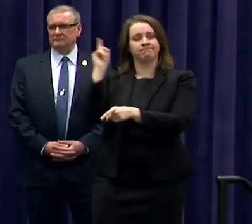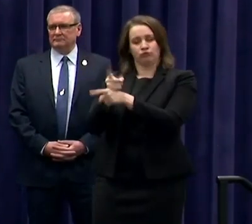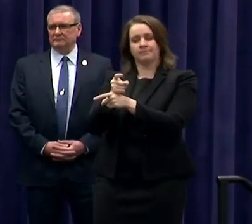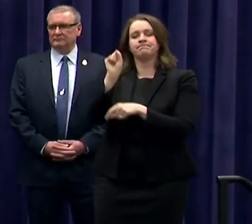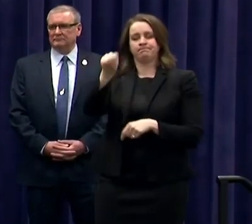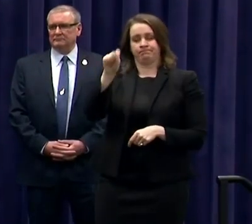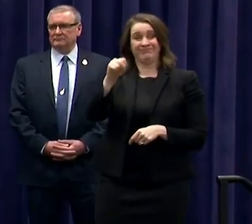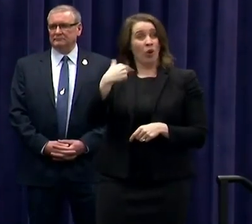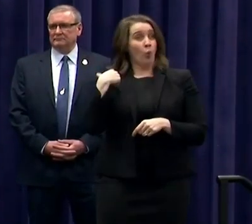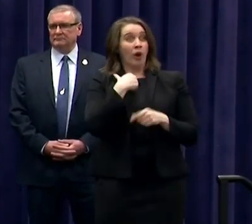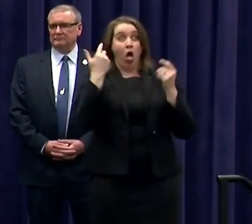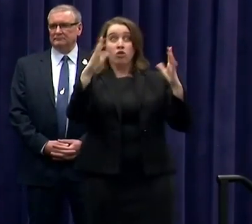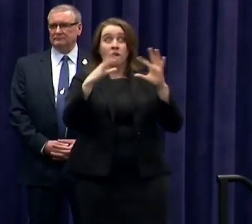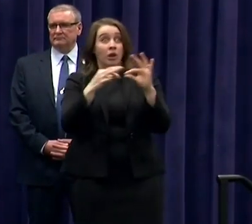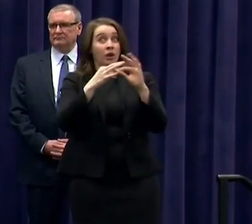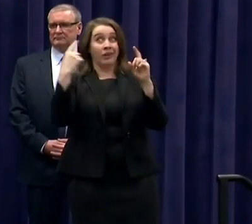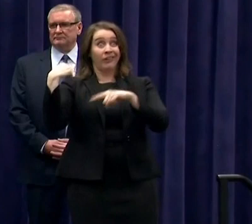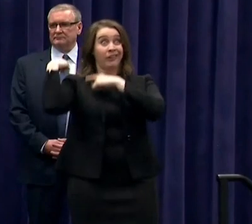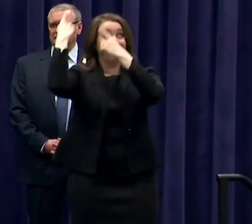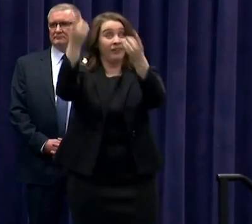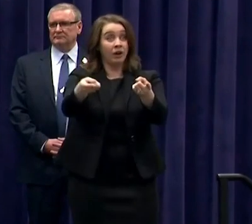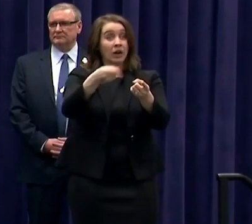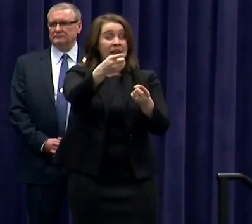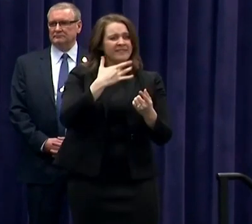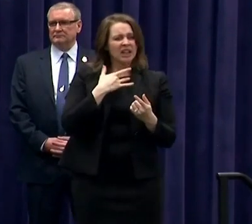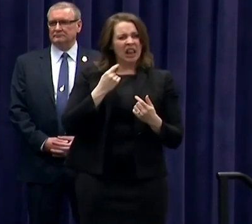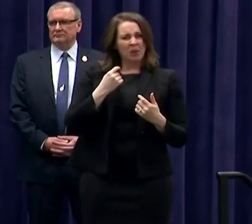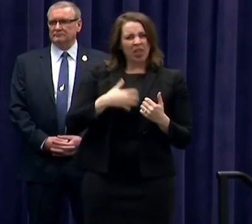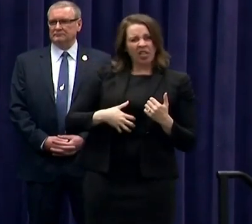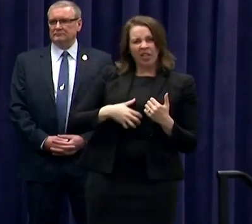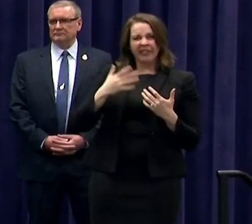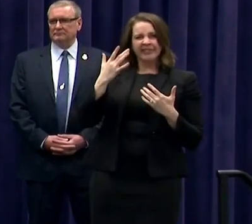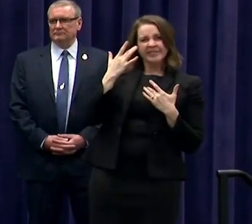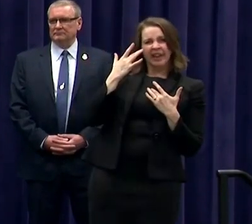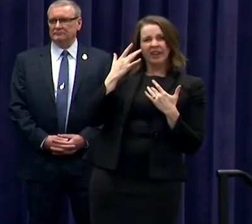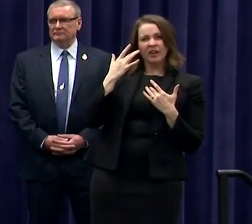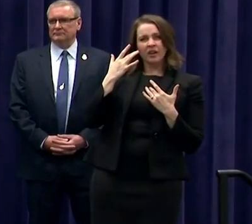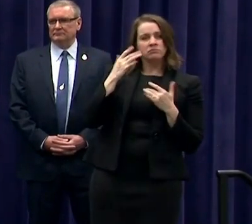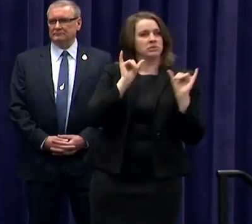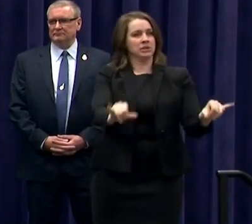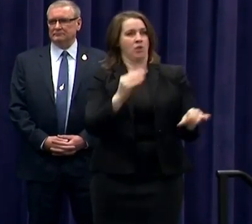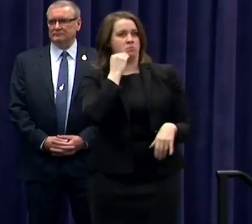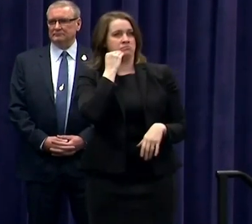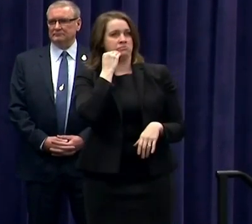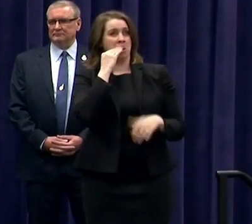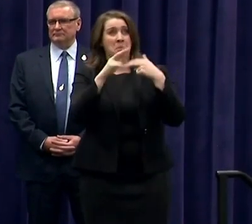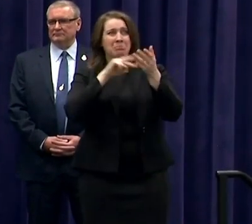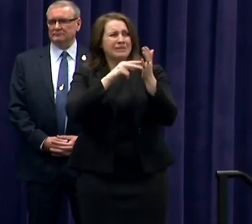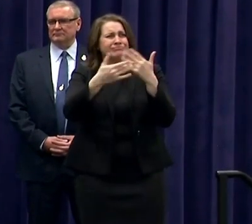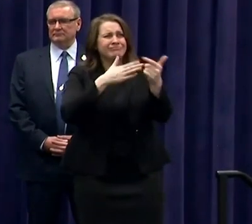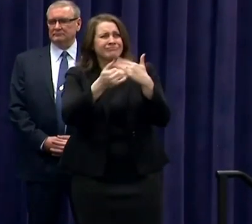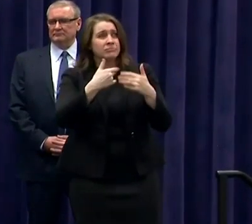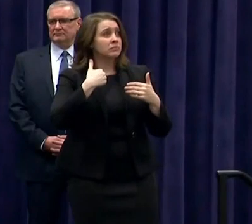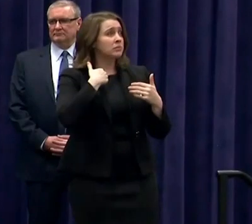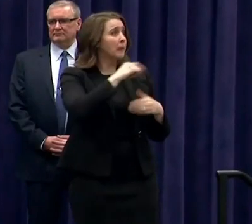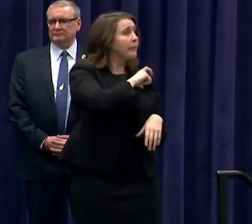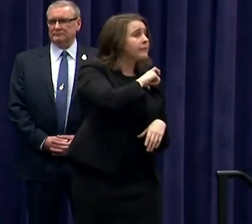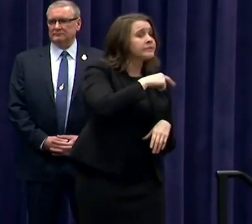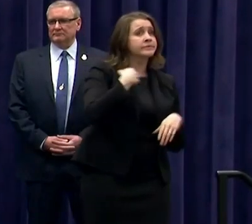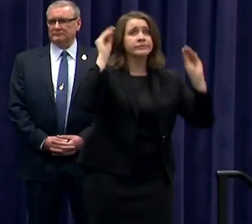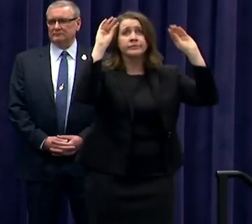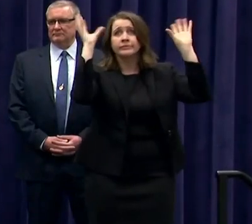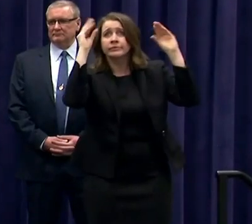you're sick or even a little bit, you should stay home. That same applies to our first responders, our CTA